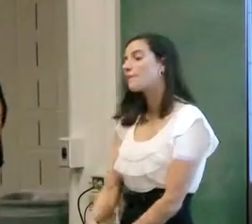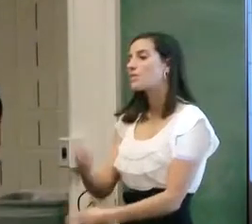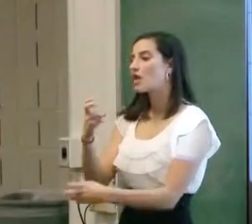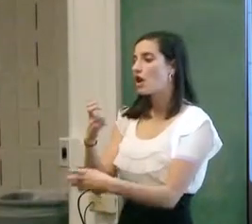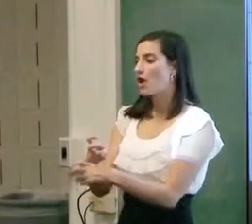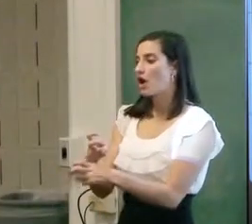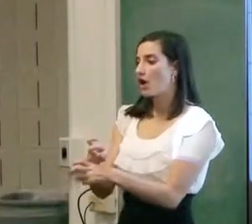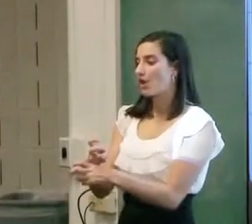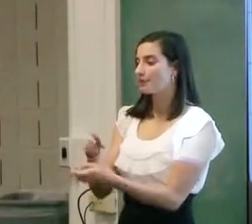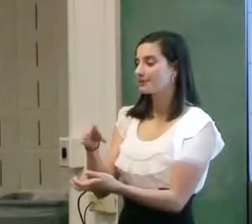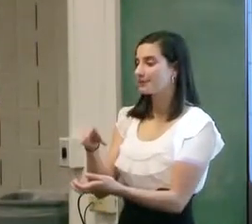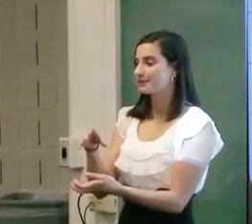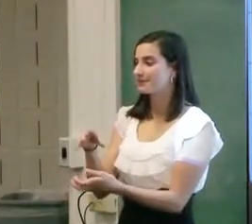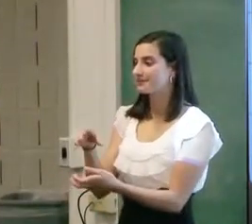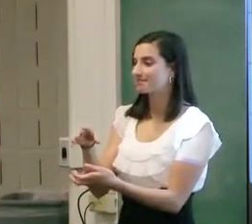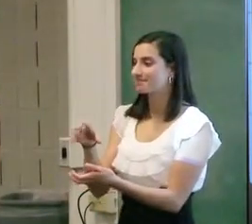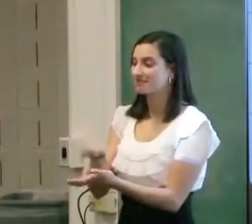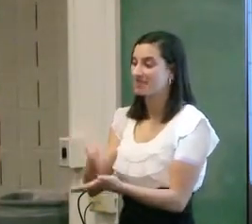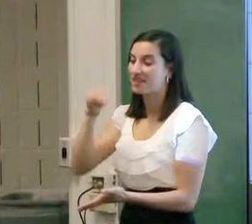Hardest lessons I've learned.